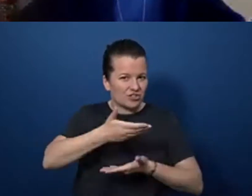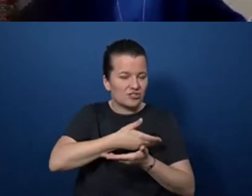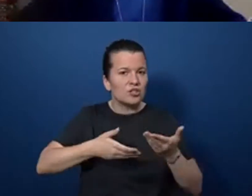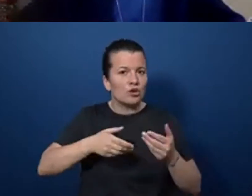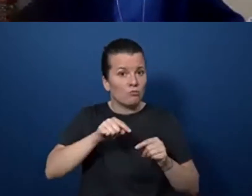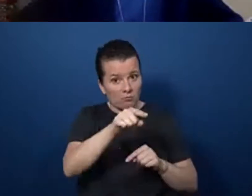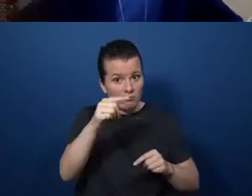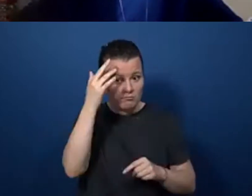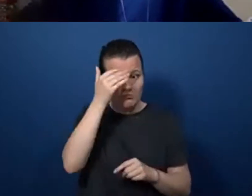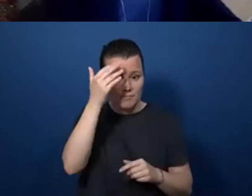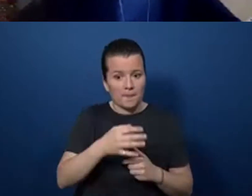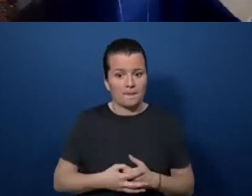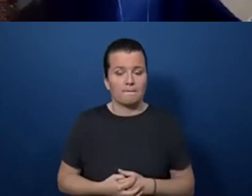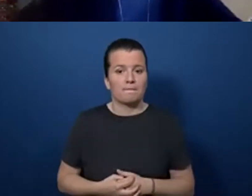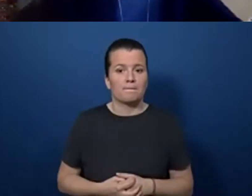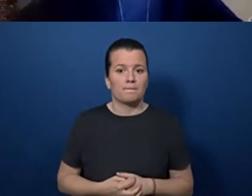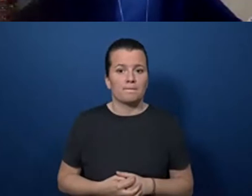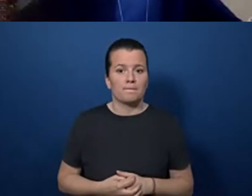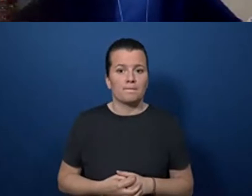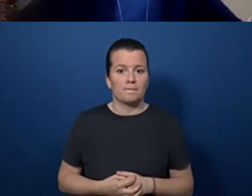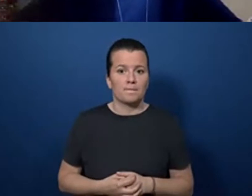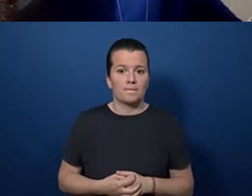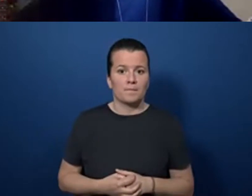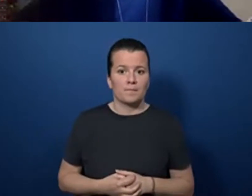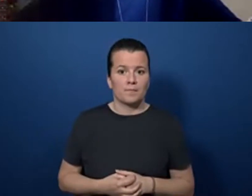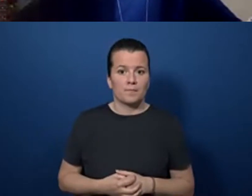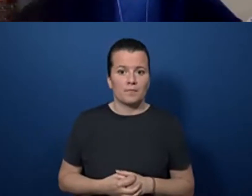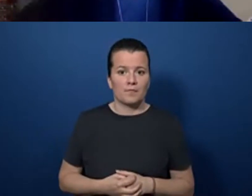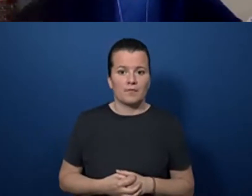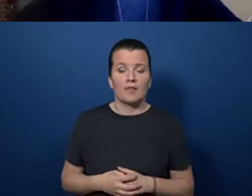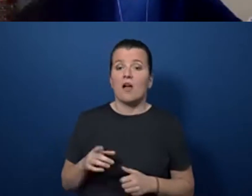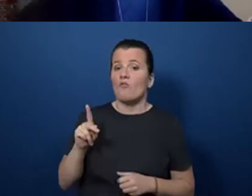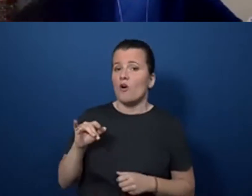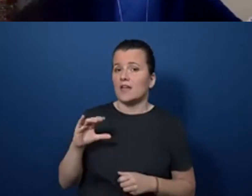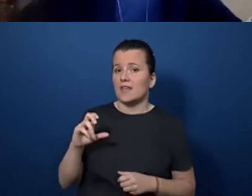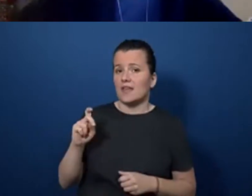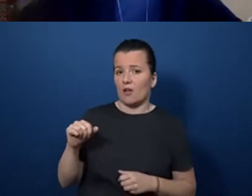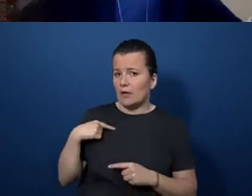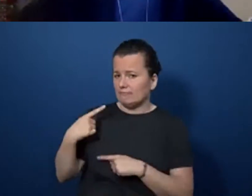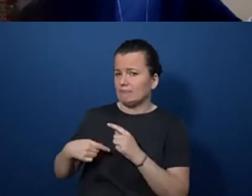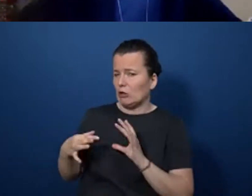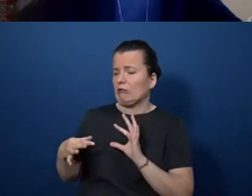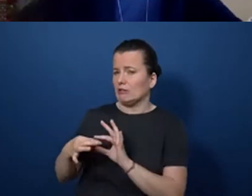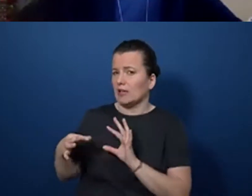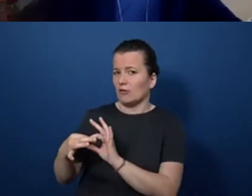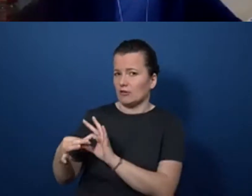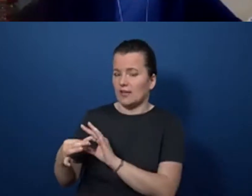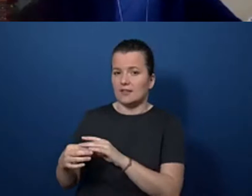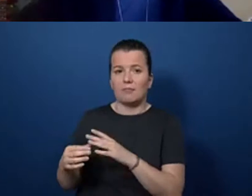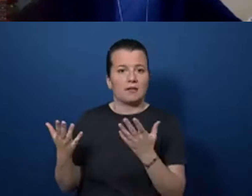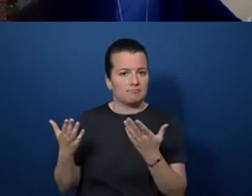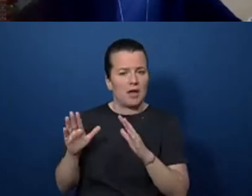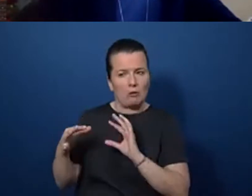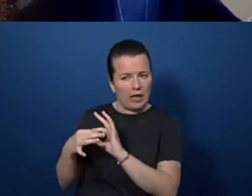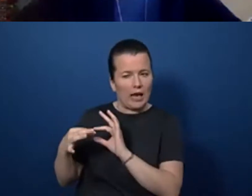mean, people who are also involved in research. We're still trying to connect with Kiki Namuya, but in the meantime, are there